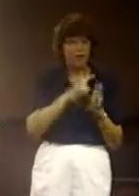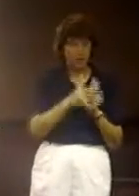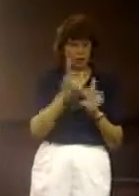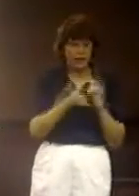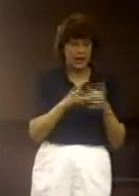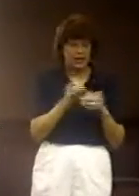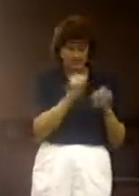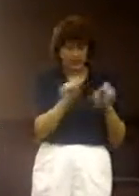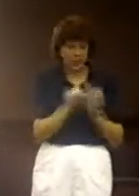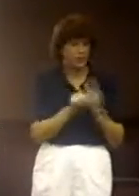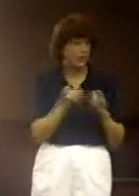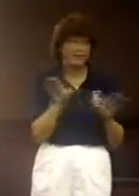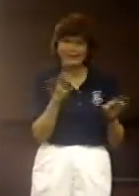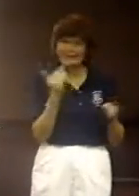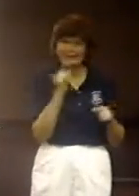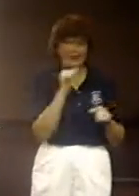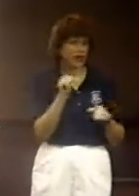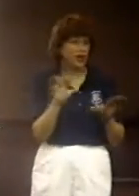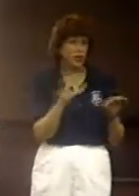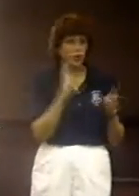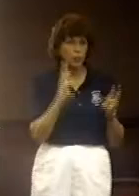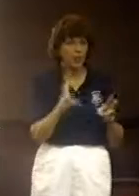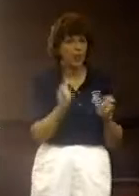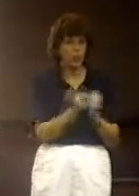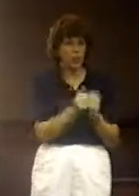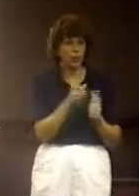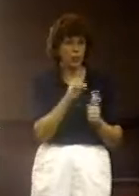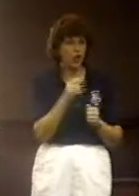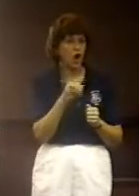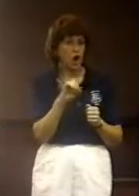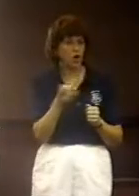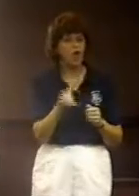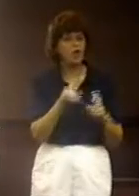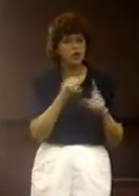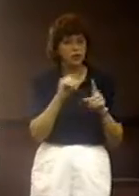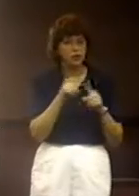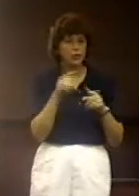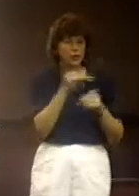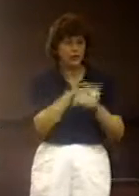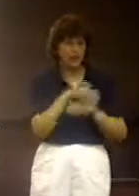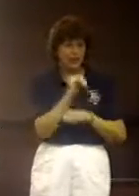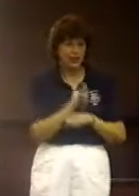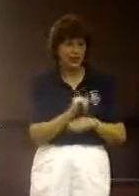of situations did not do well with regard to English reading and language ability.